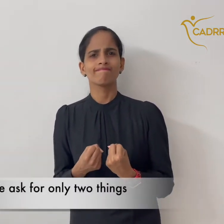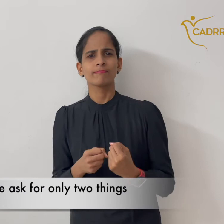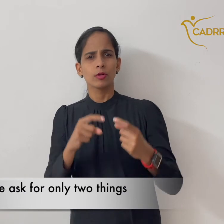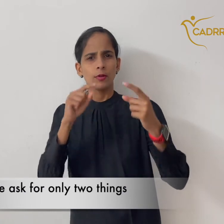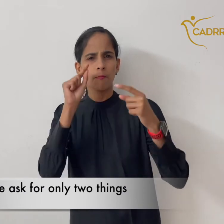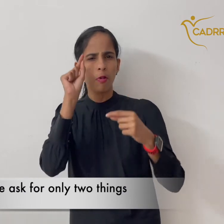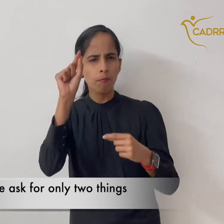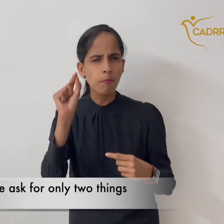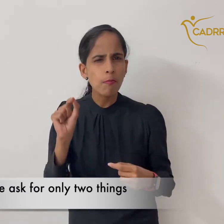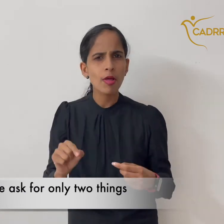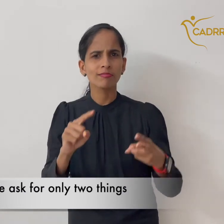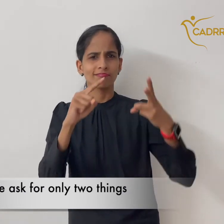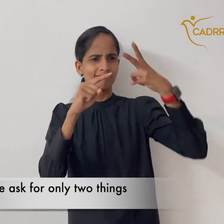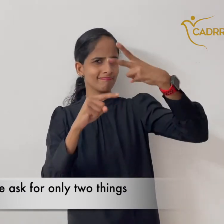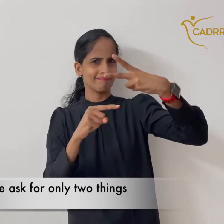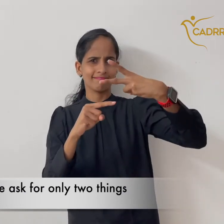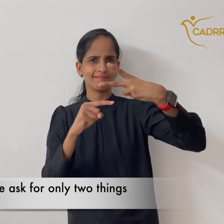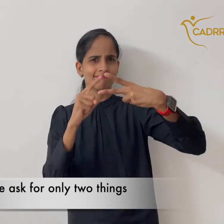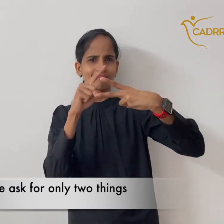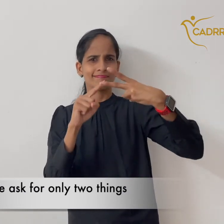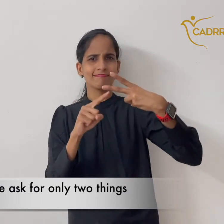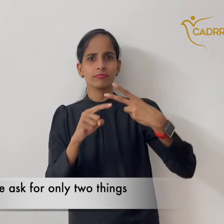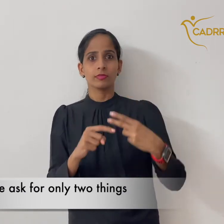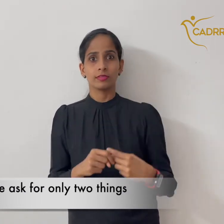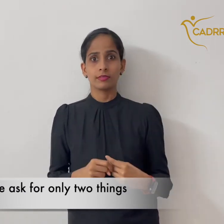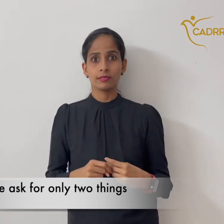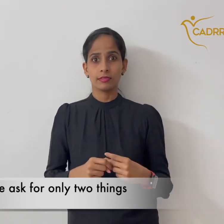We ask for only two things: